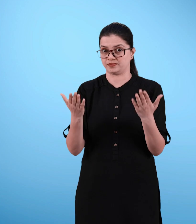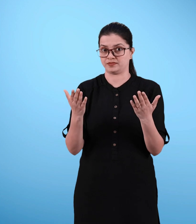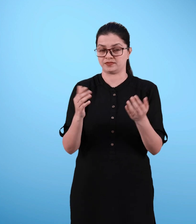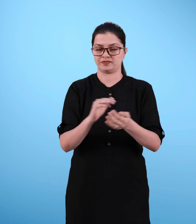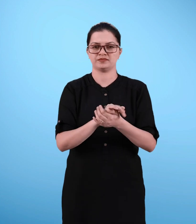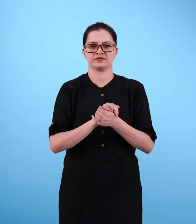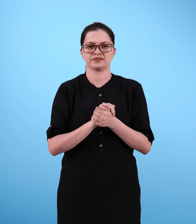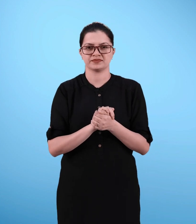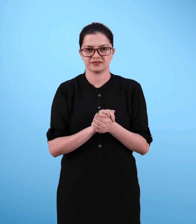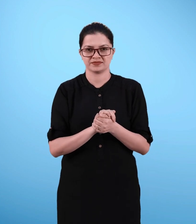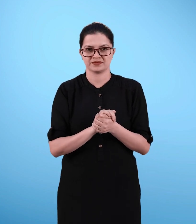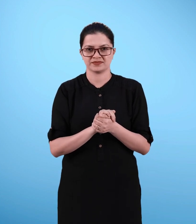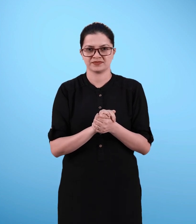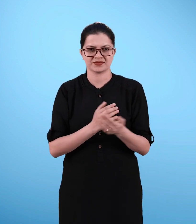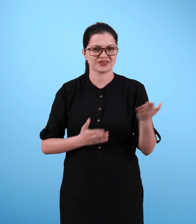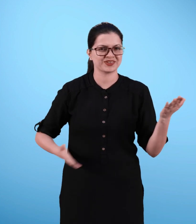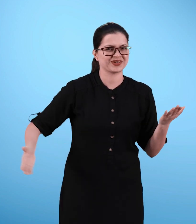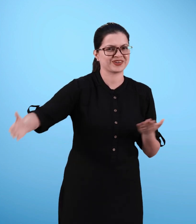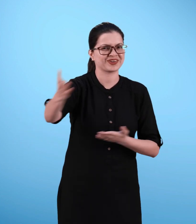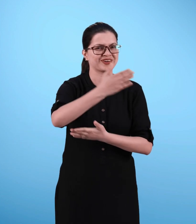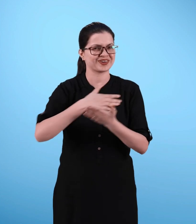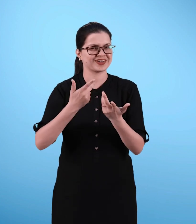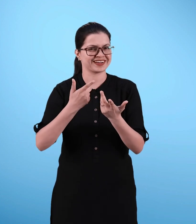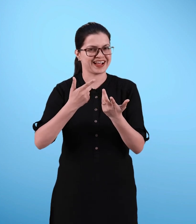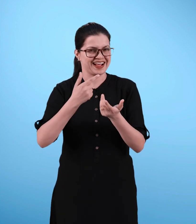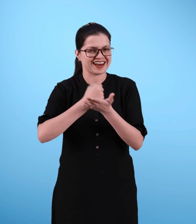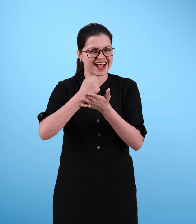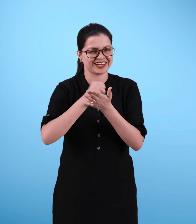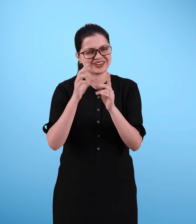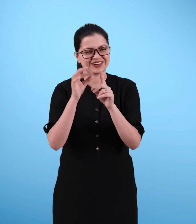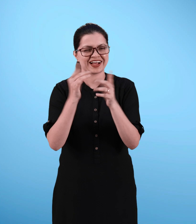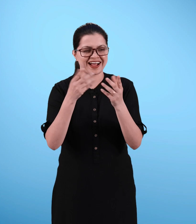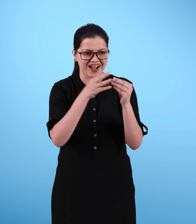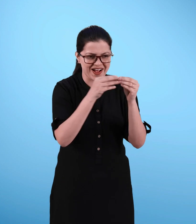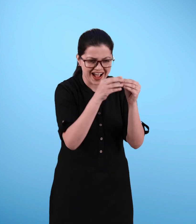Start. You can try making You can cotton try yarn making cotton yourself. yarn yourself.